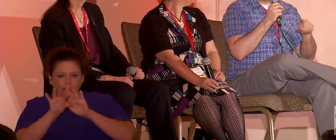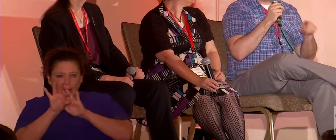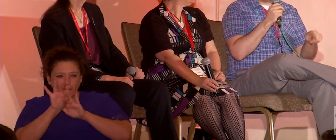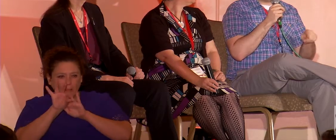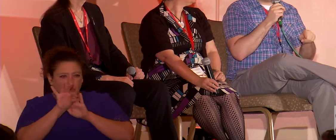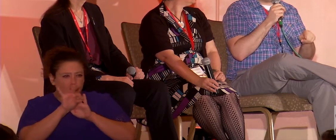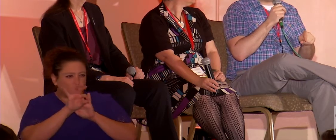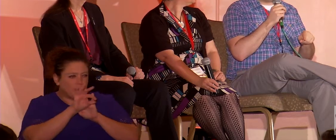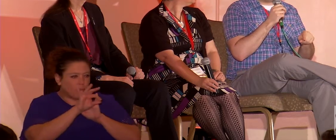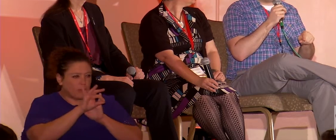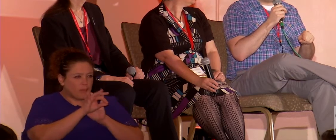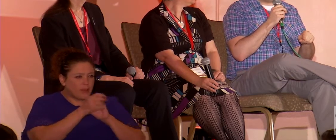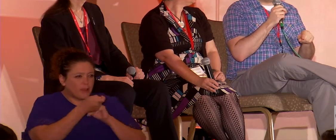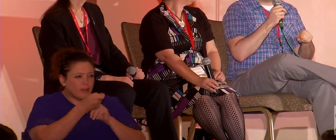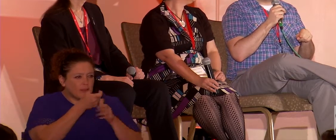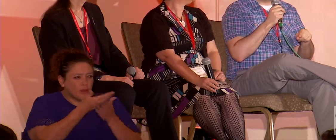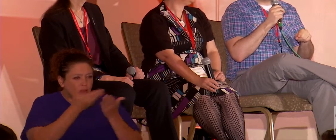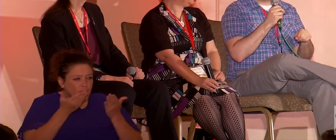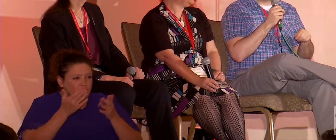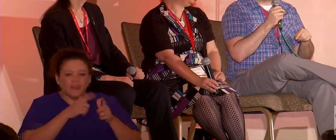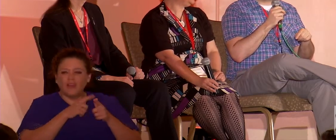it won't have mattered if you chop down the tree.